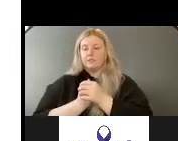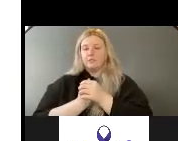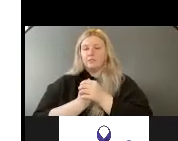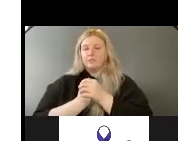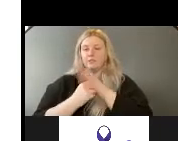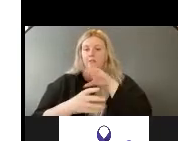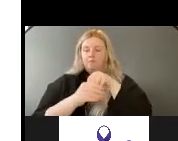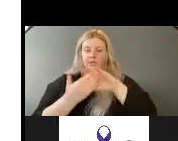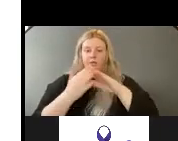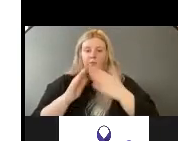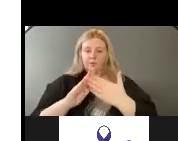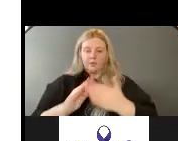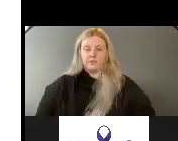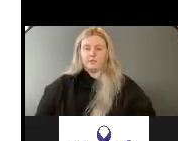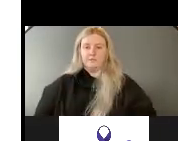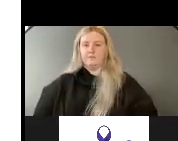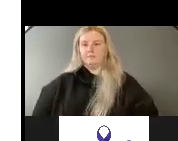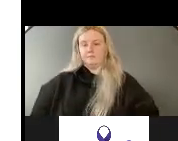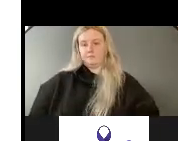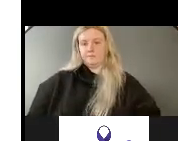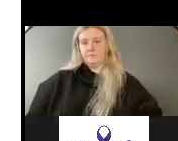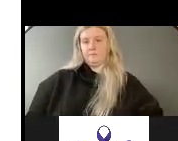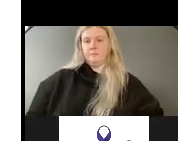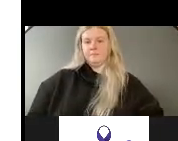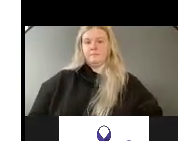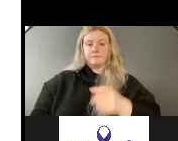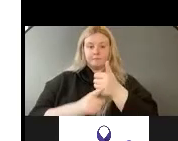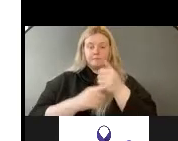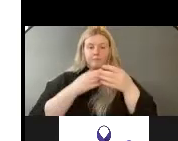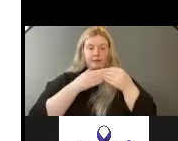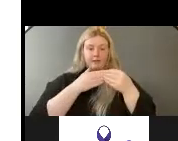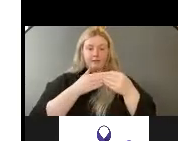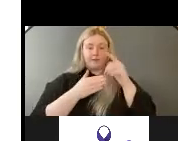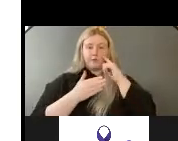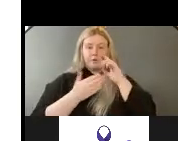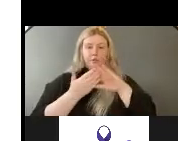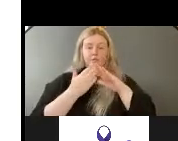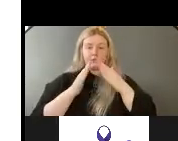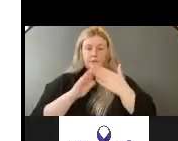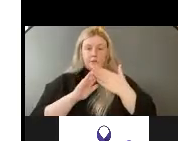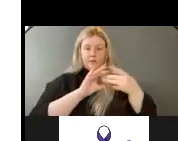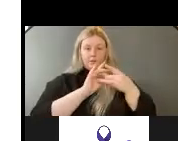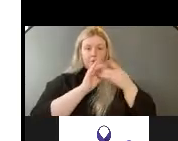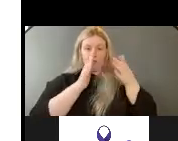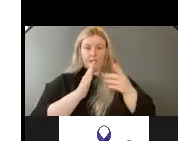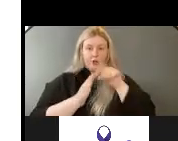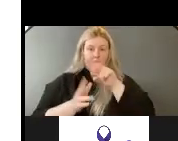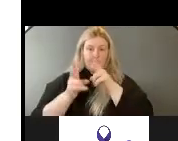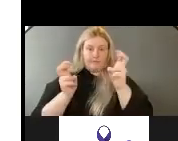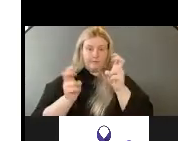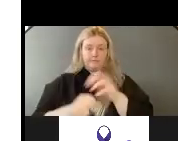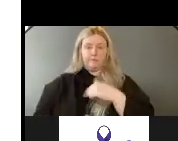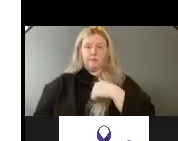communities. They lead on community coordination on this topic. We have Elder Abuse